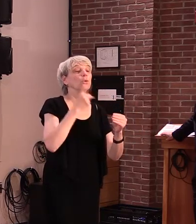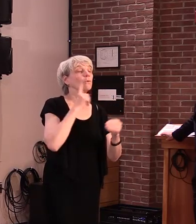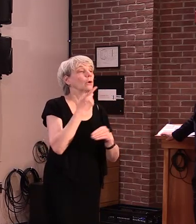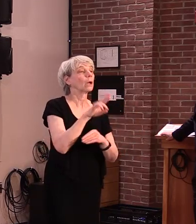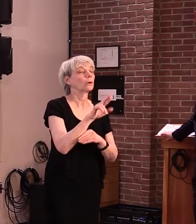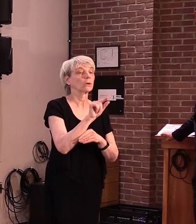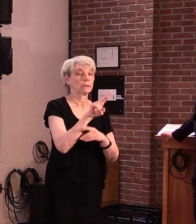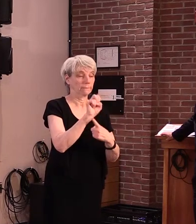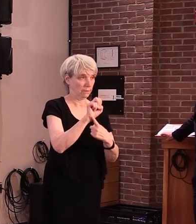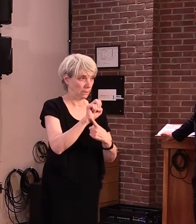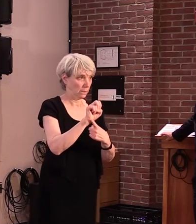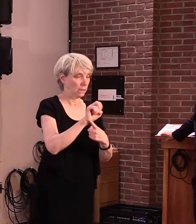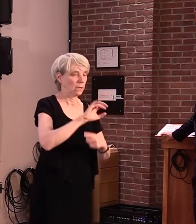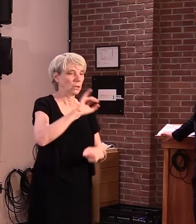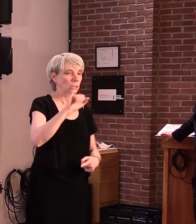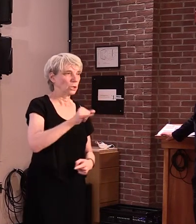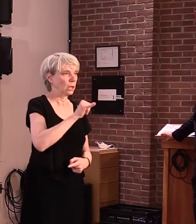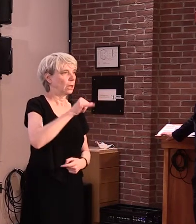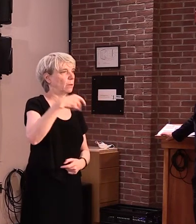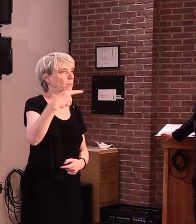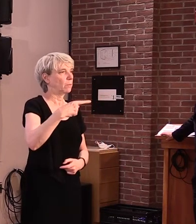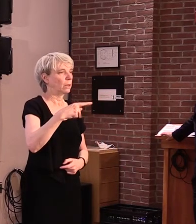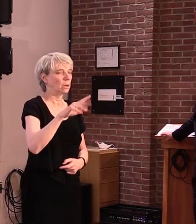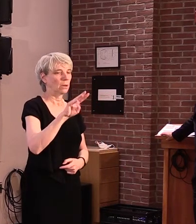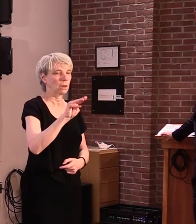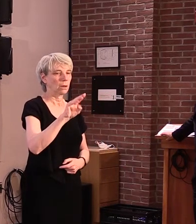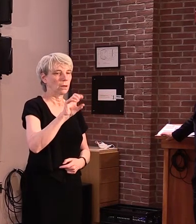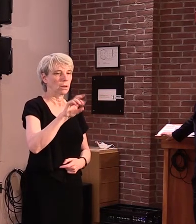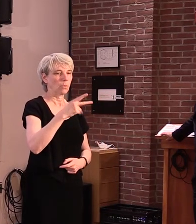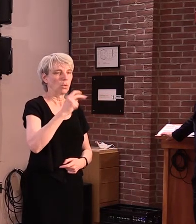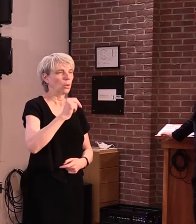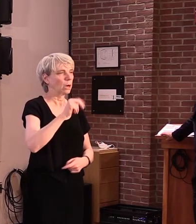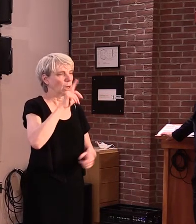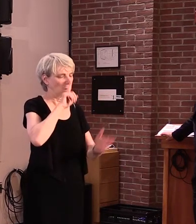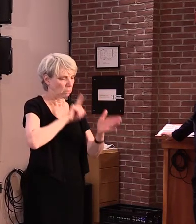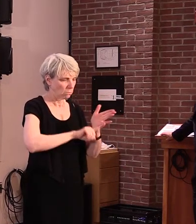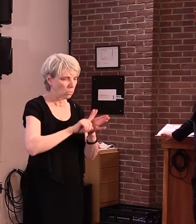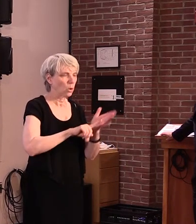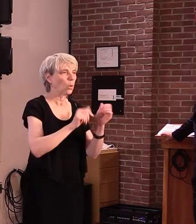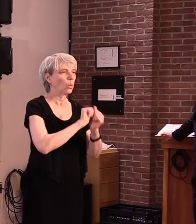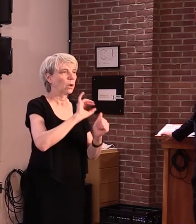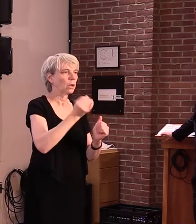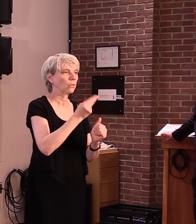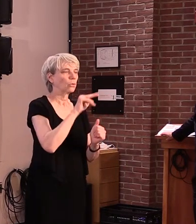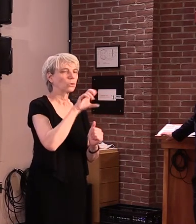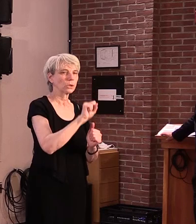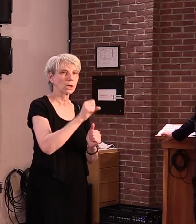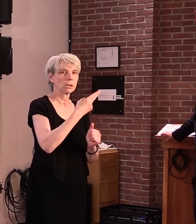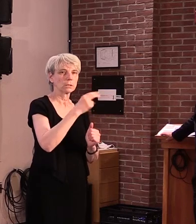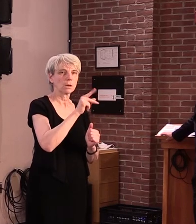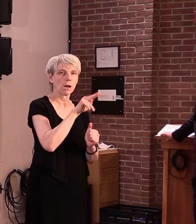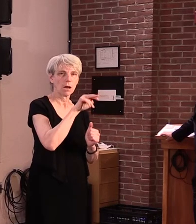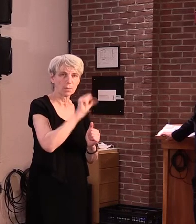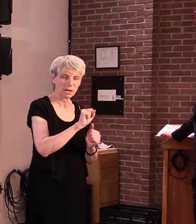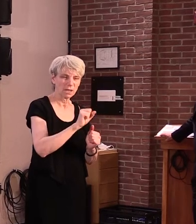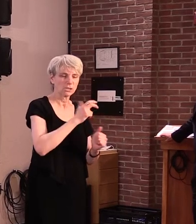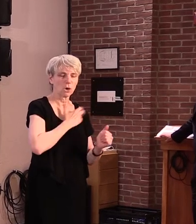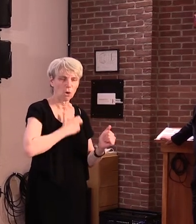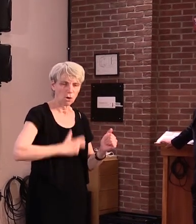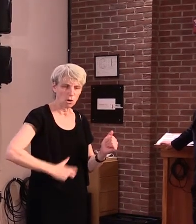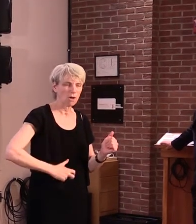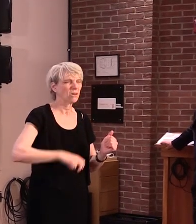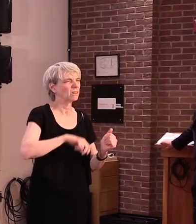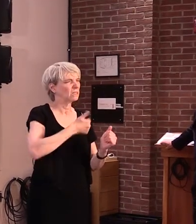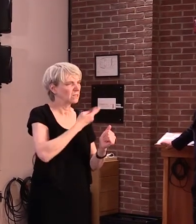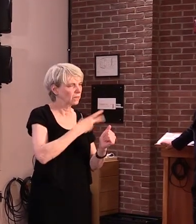Morgan did a study in conjunction with data from Johns Hopkins, Harvard, University of Toronto, Washington University,